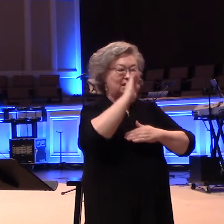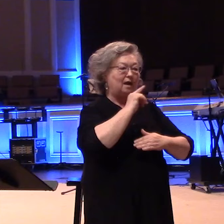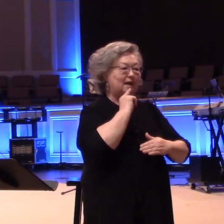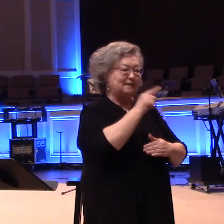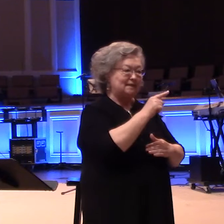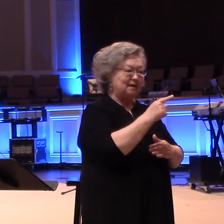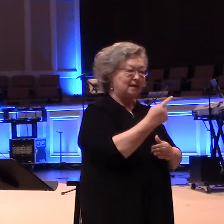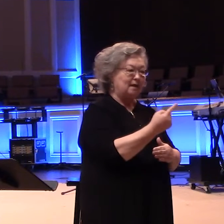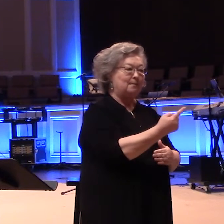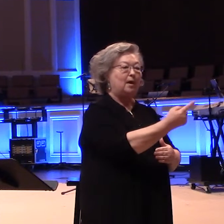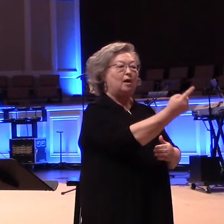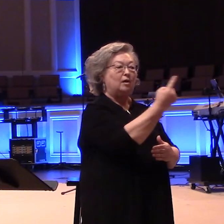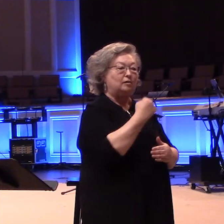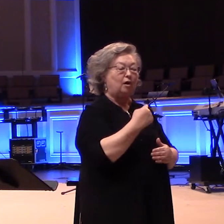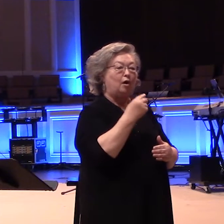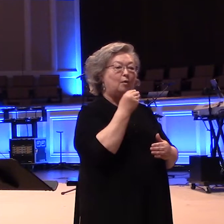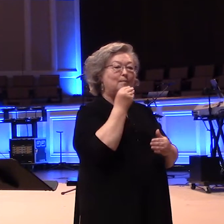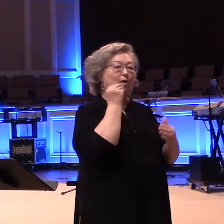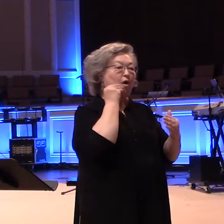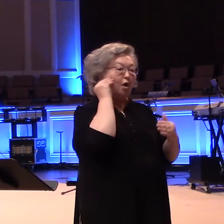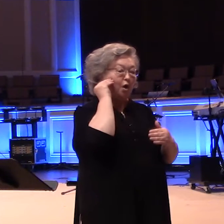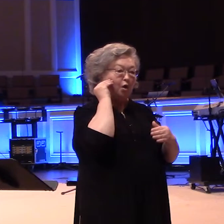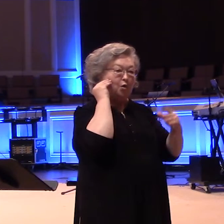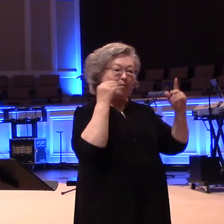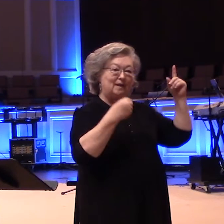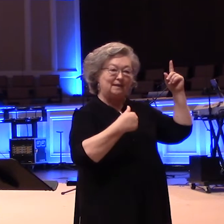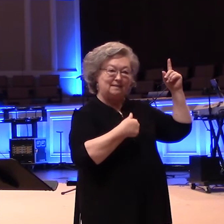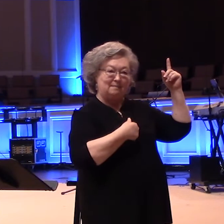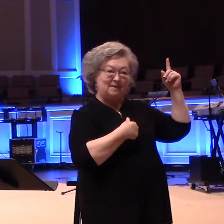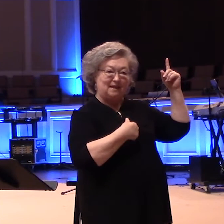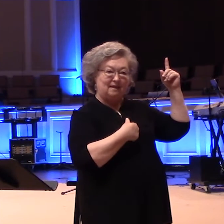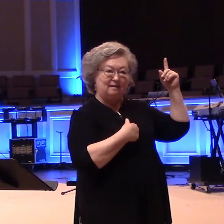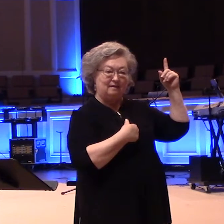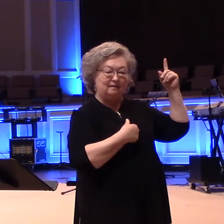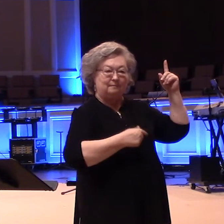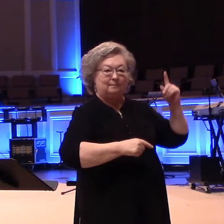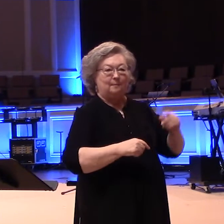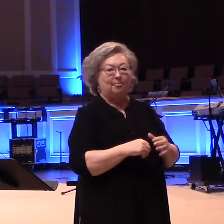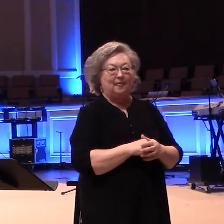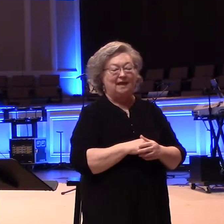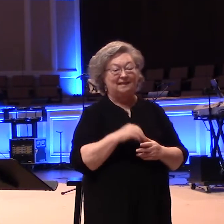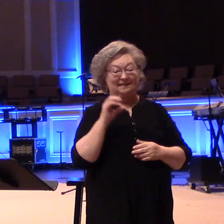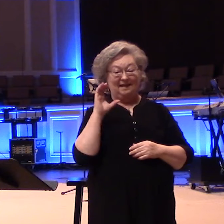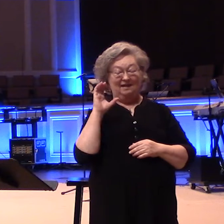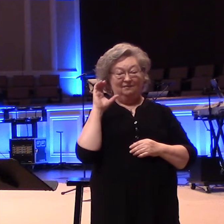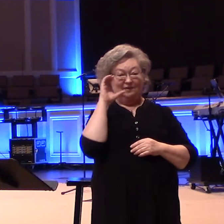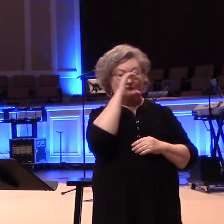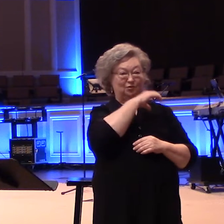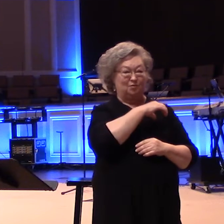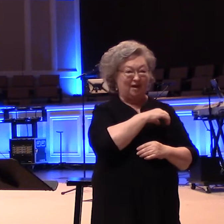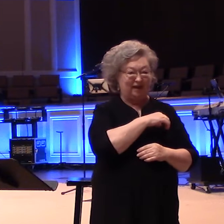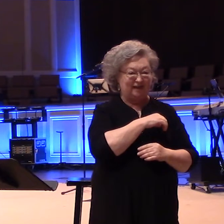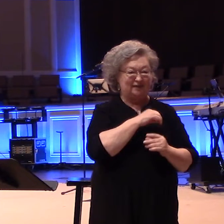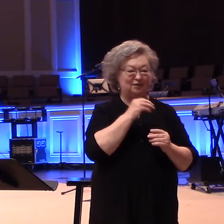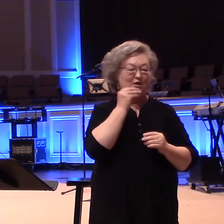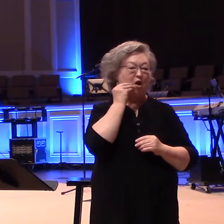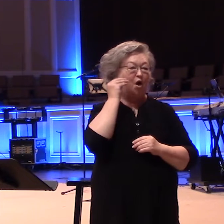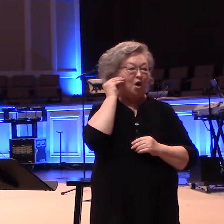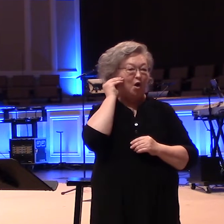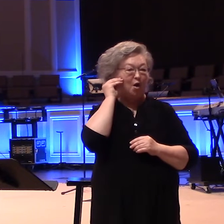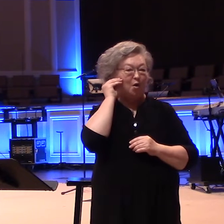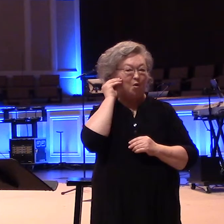But what I want you to see this morning is it's a bit of a surprising, even strange homecoming. It's